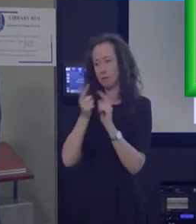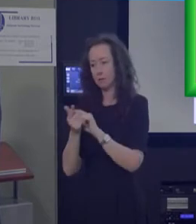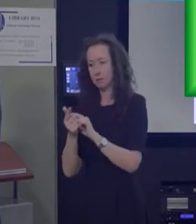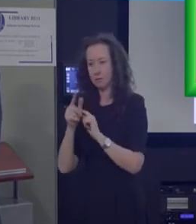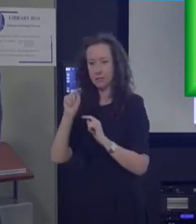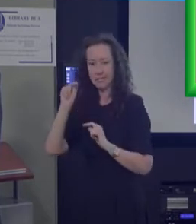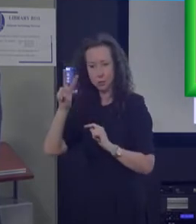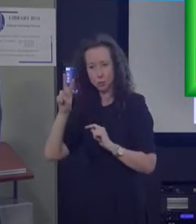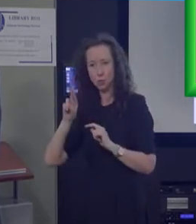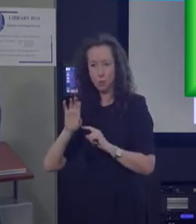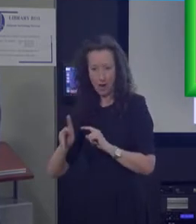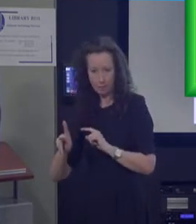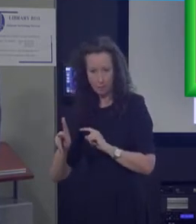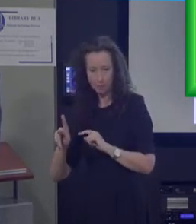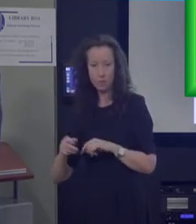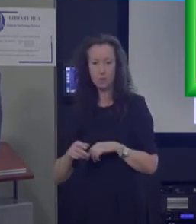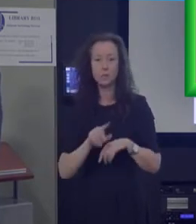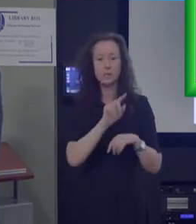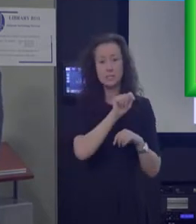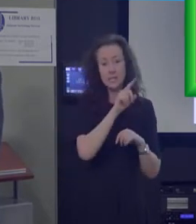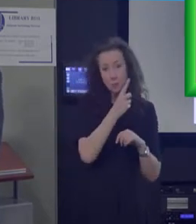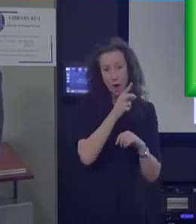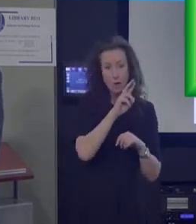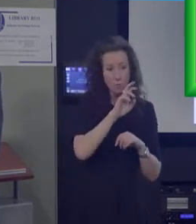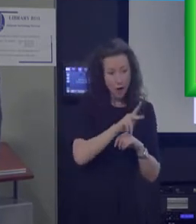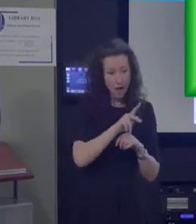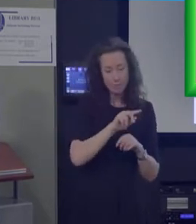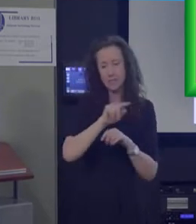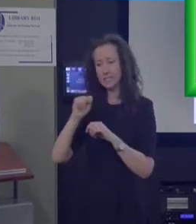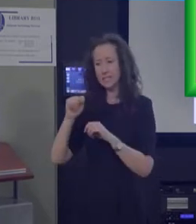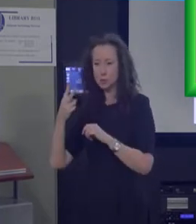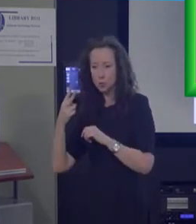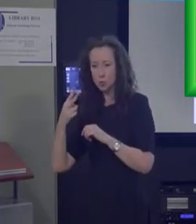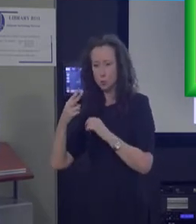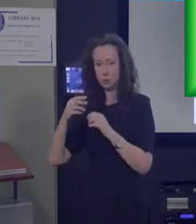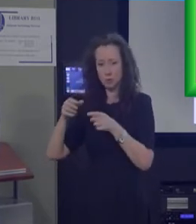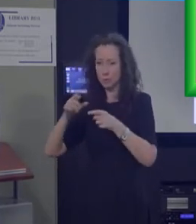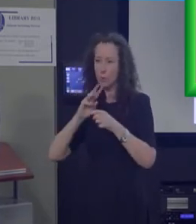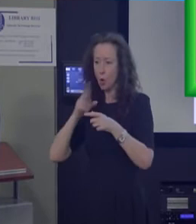with ramps, here they have sinking objects, dropping things into the water.